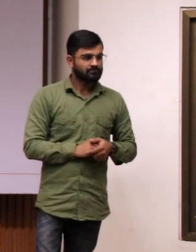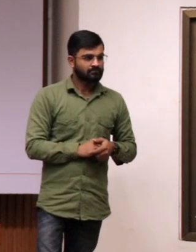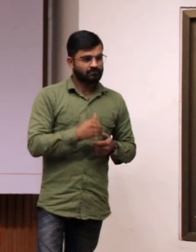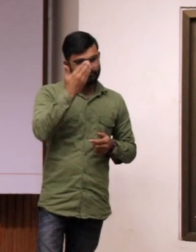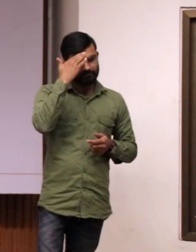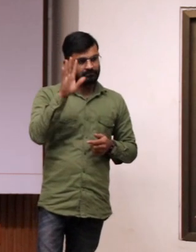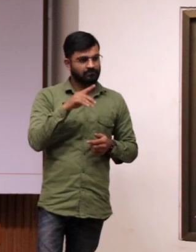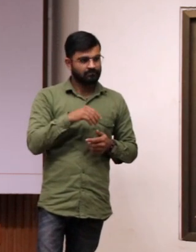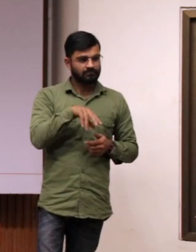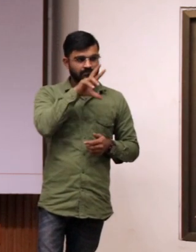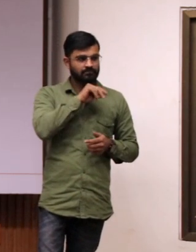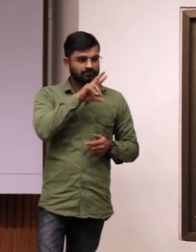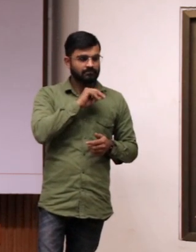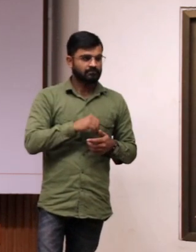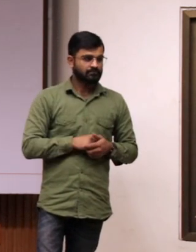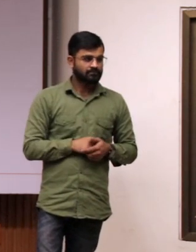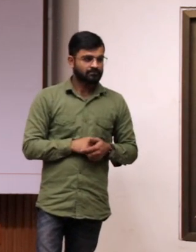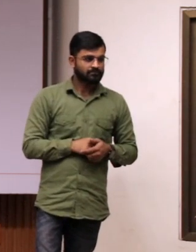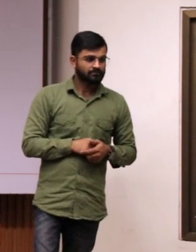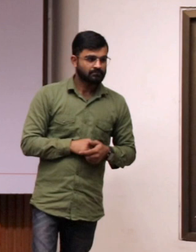I don't know if I can speak.